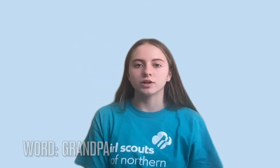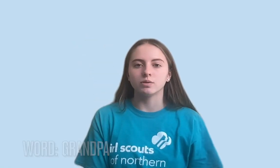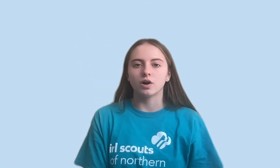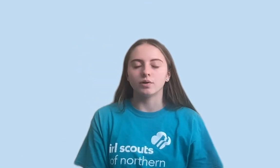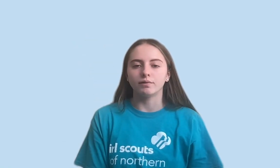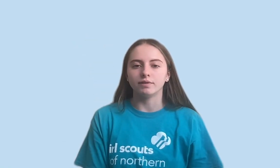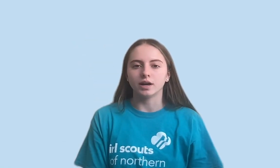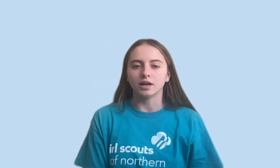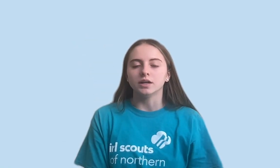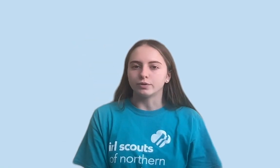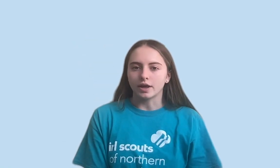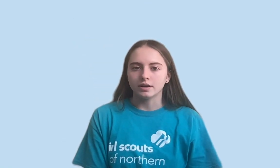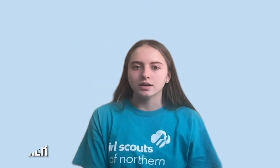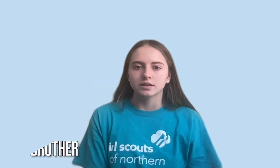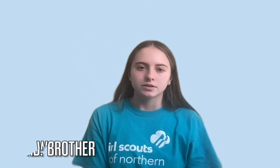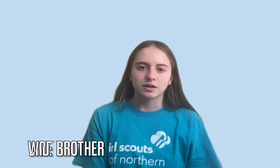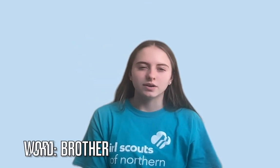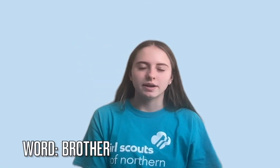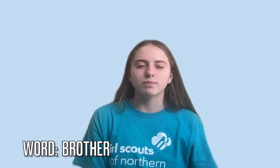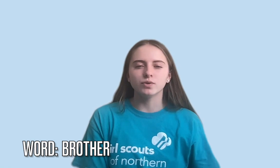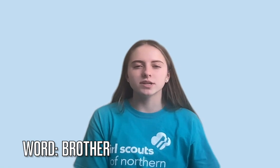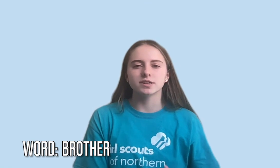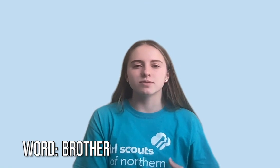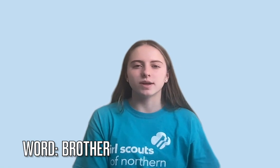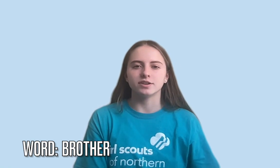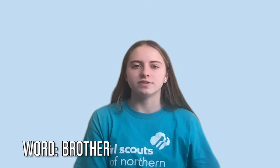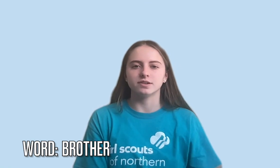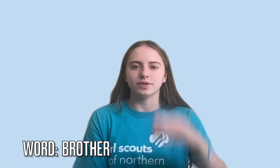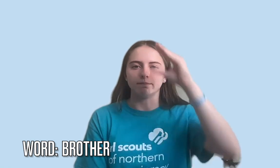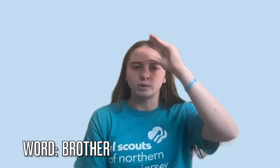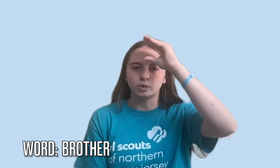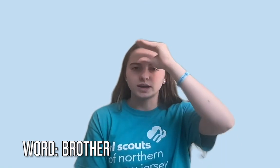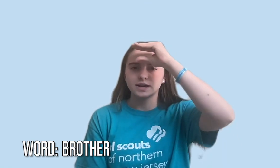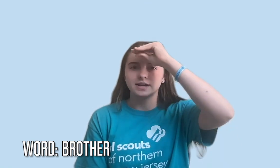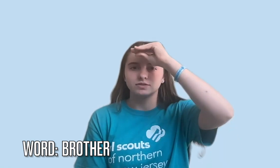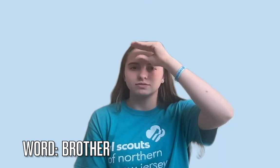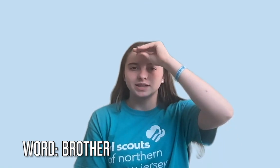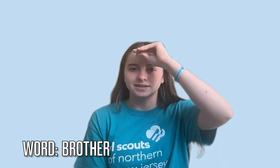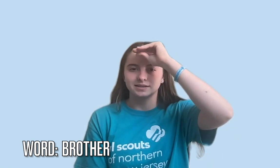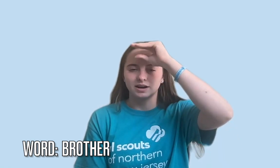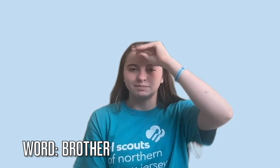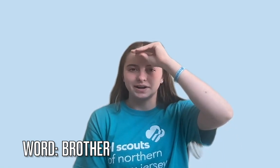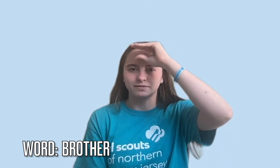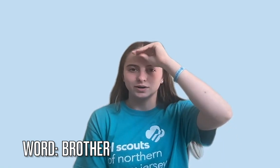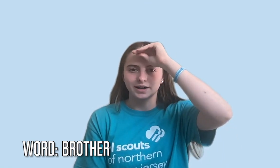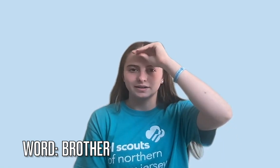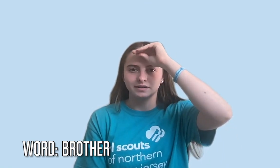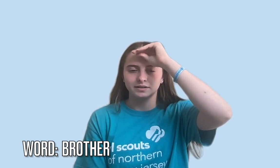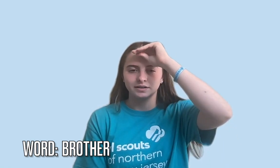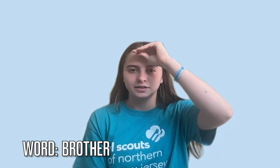go over brother. So in order to know brother, you have to know that boy is this up by your forehead.